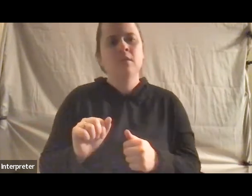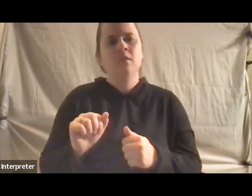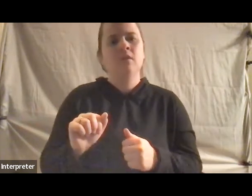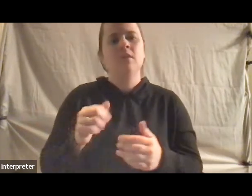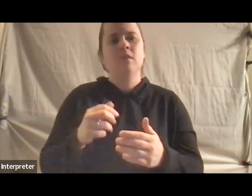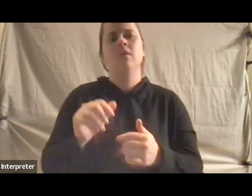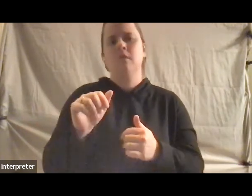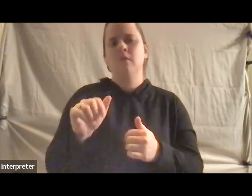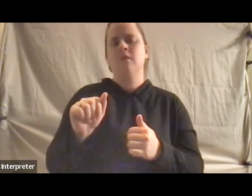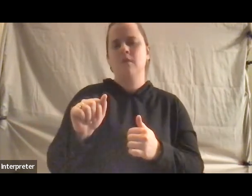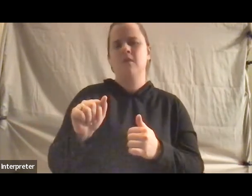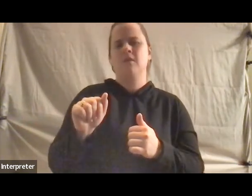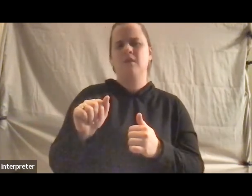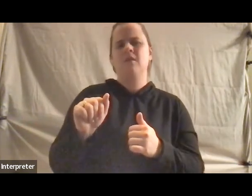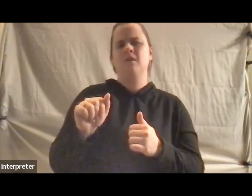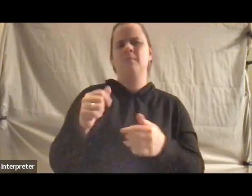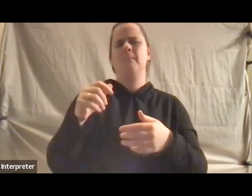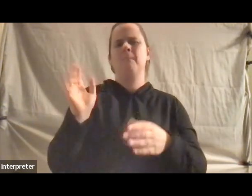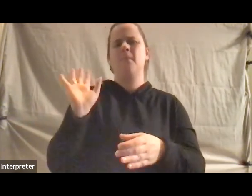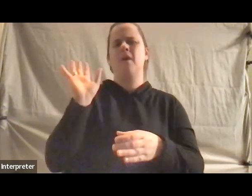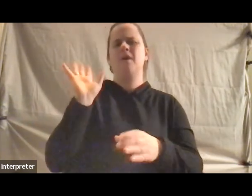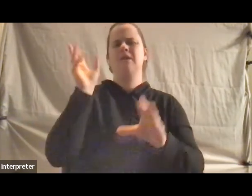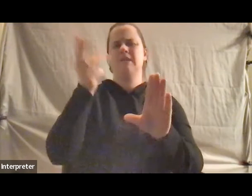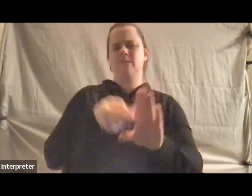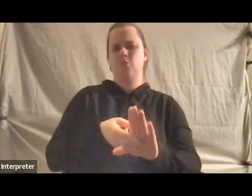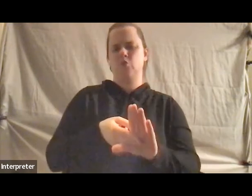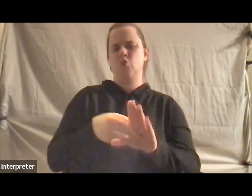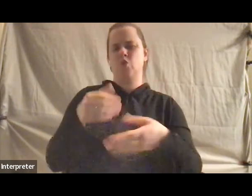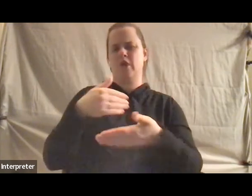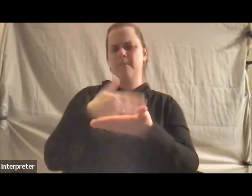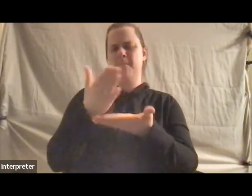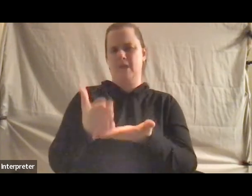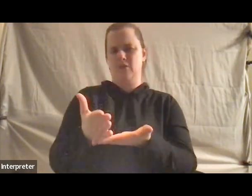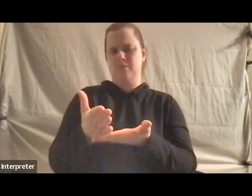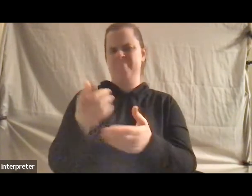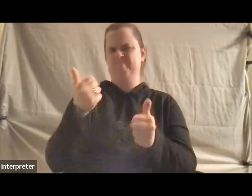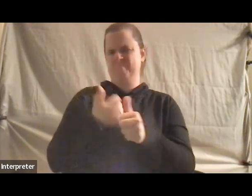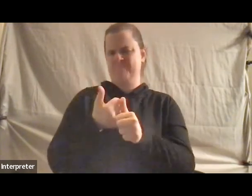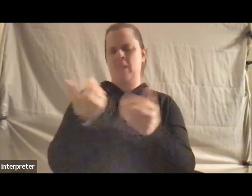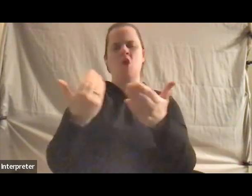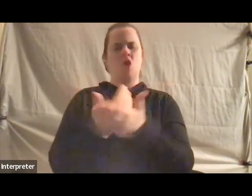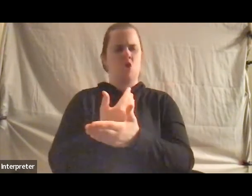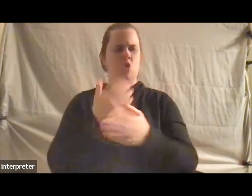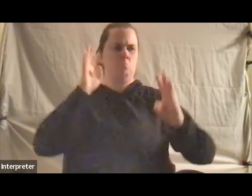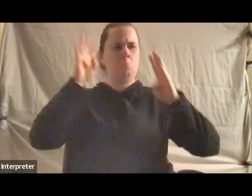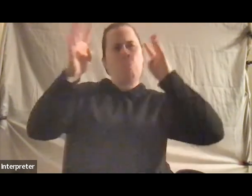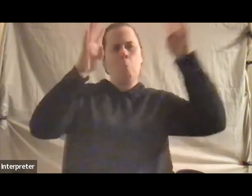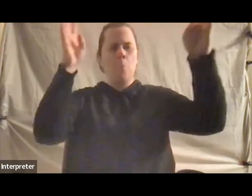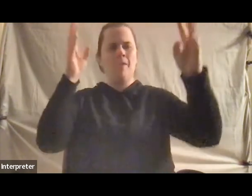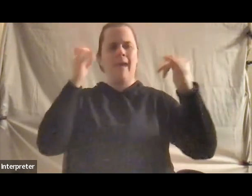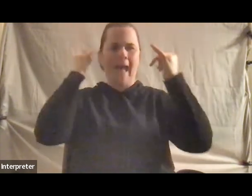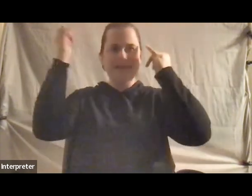projects. Participatory budgeting is a new innovative idea that is exactly as it